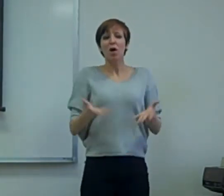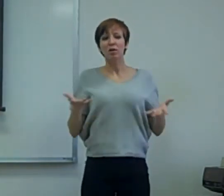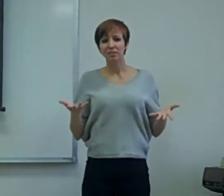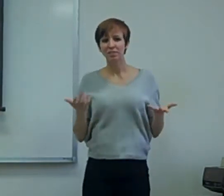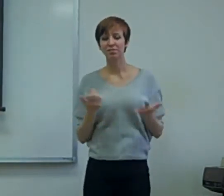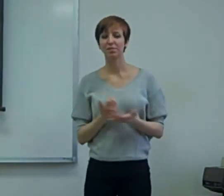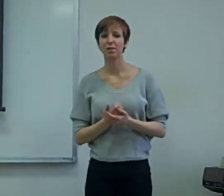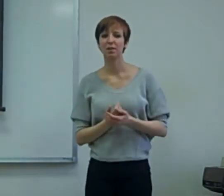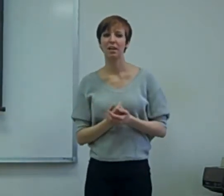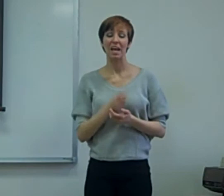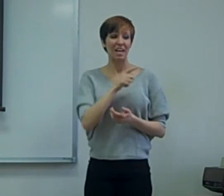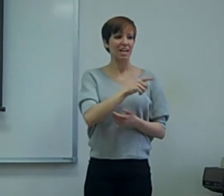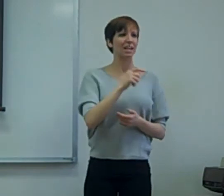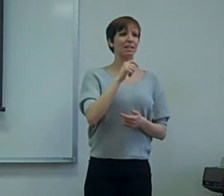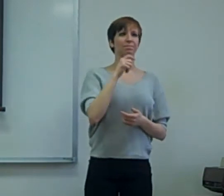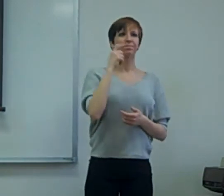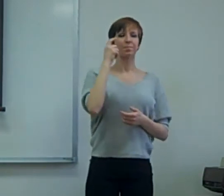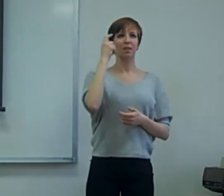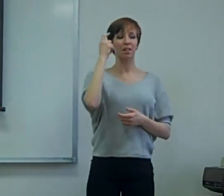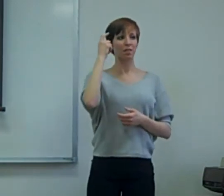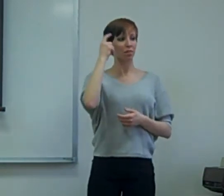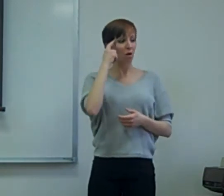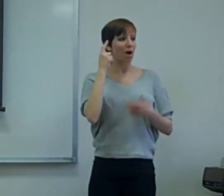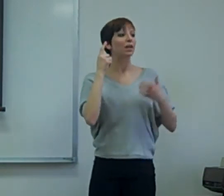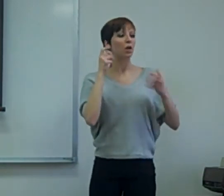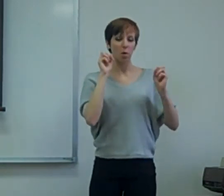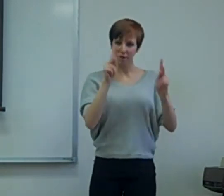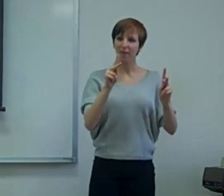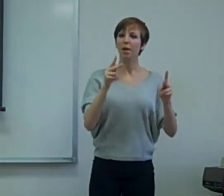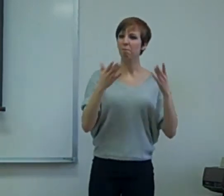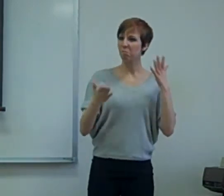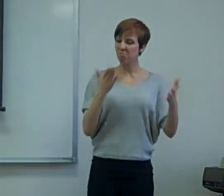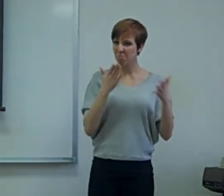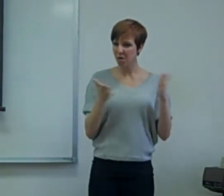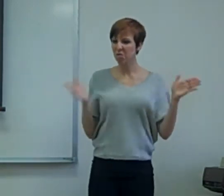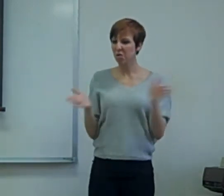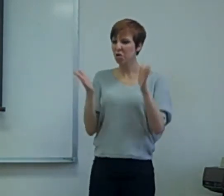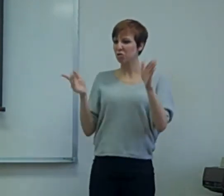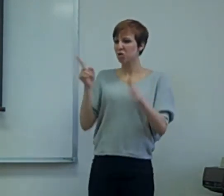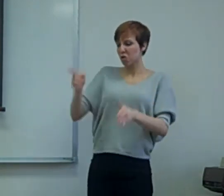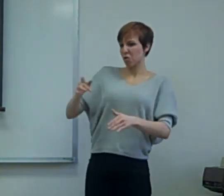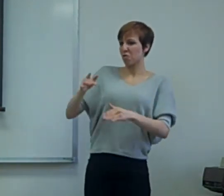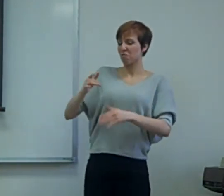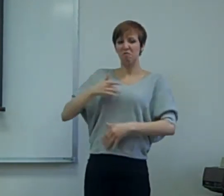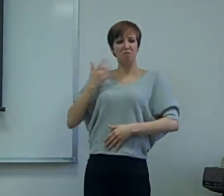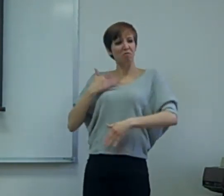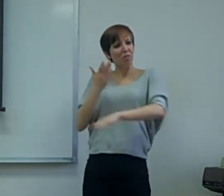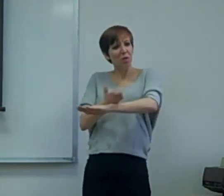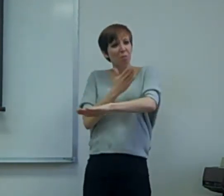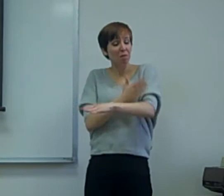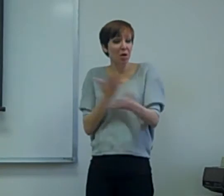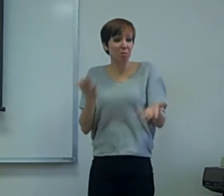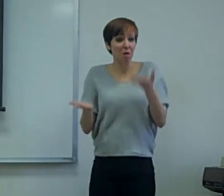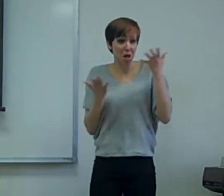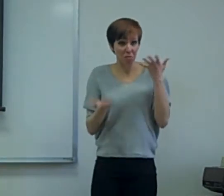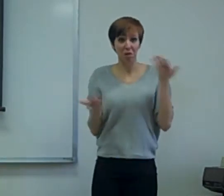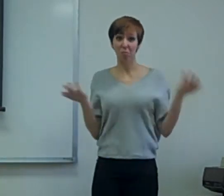it'll upset her, he took the chance and he sent that to me. And I cannot tell you how much that has meant to